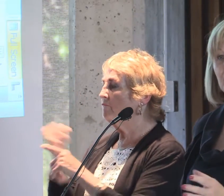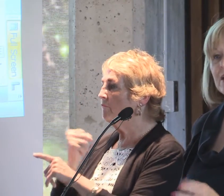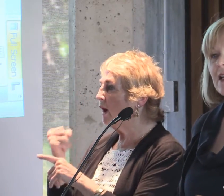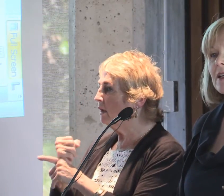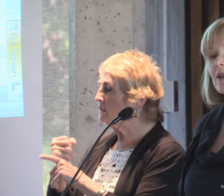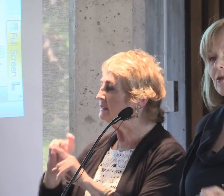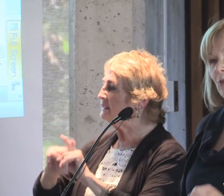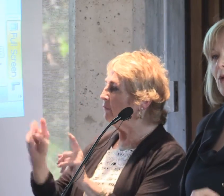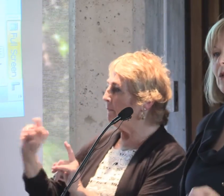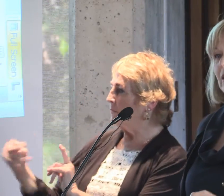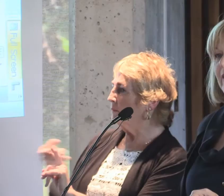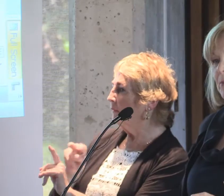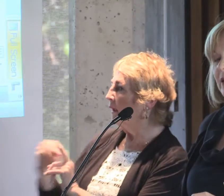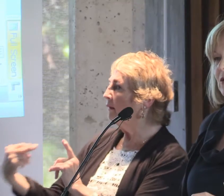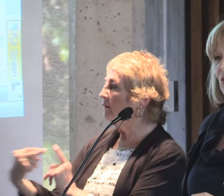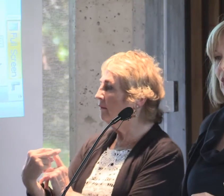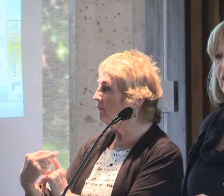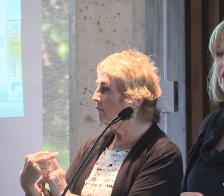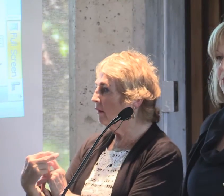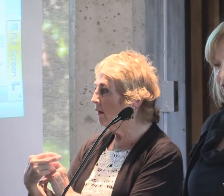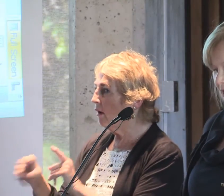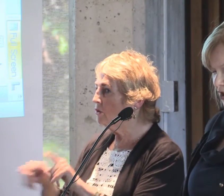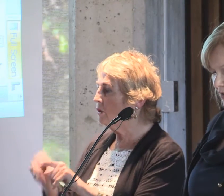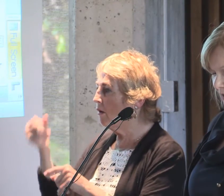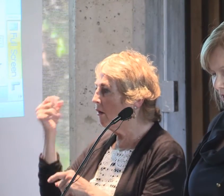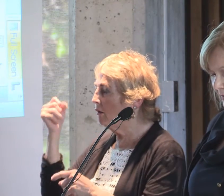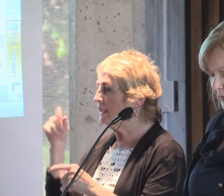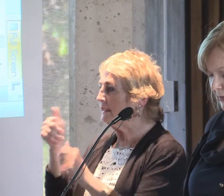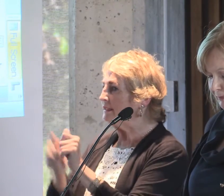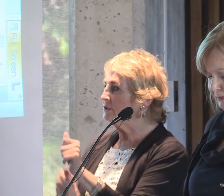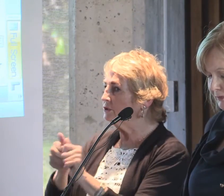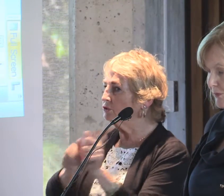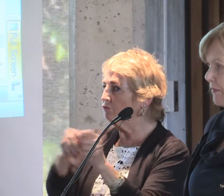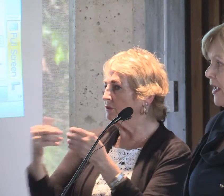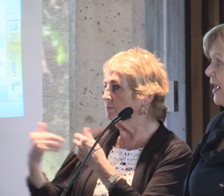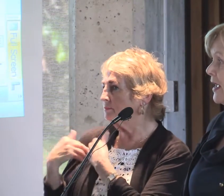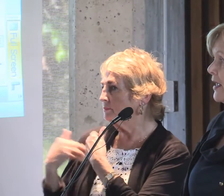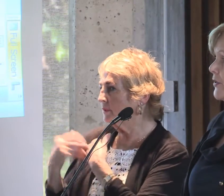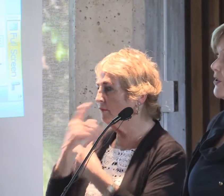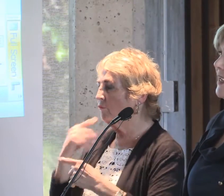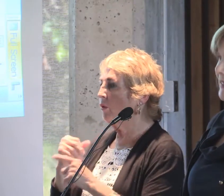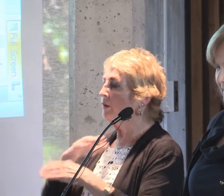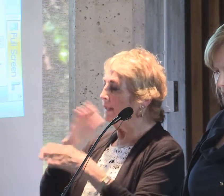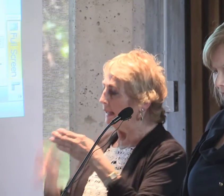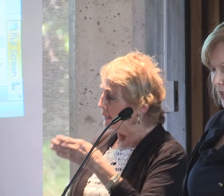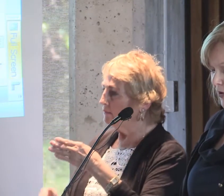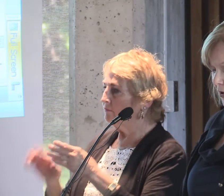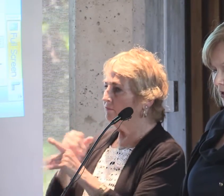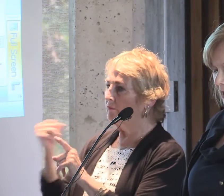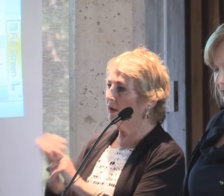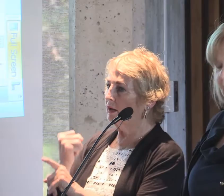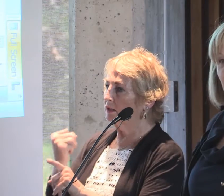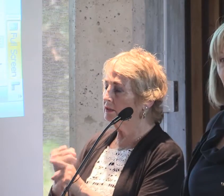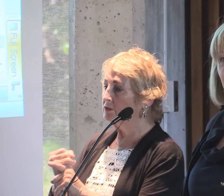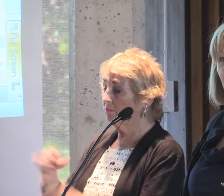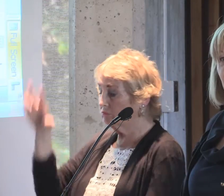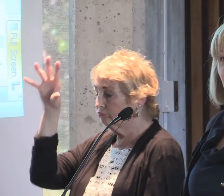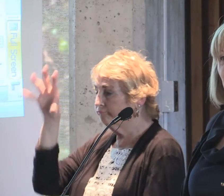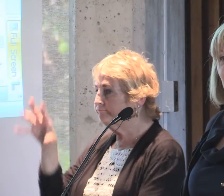and understanding their role, everybody's role in the prevention of violence. So taken together,